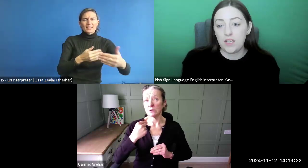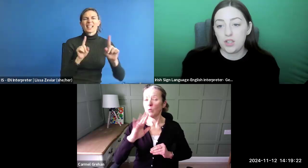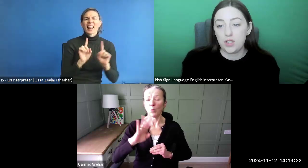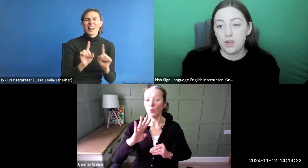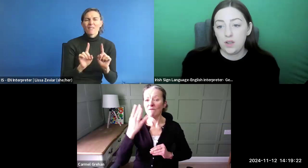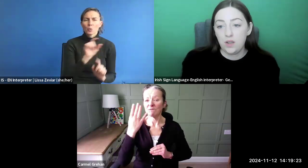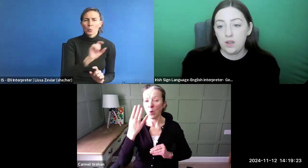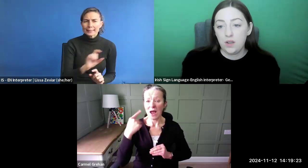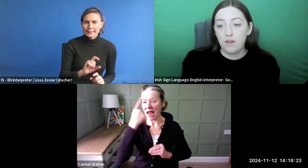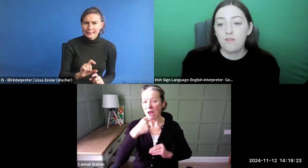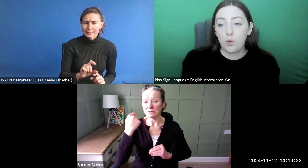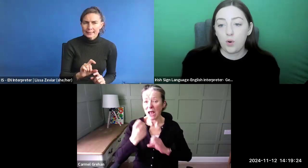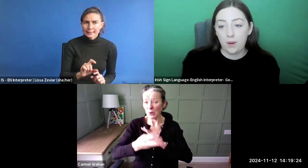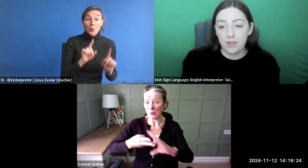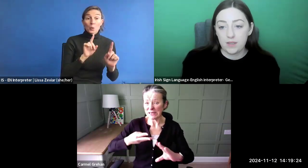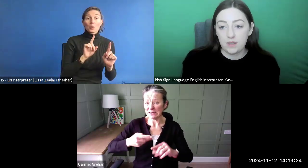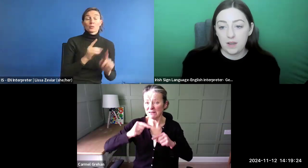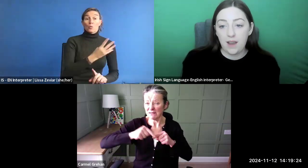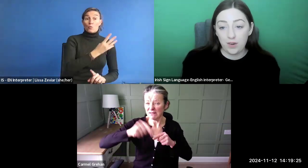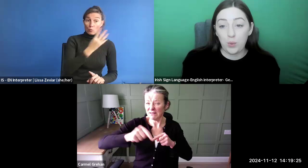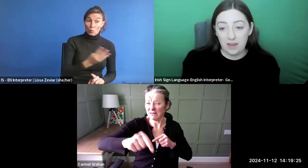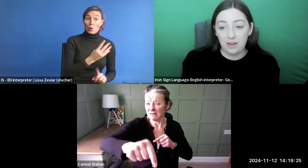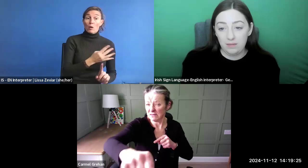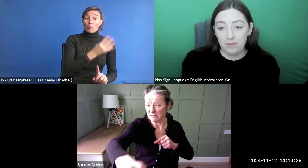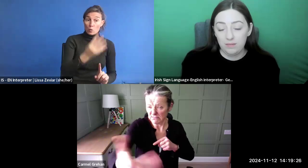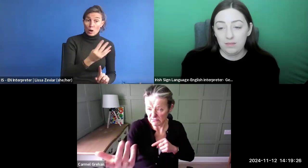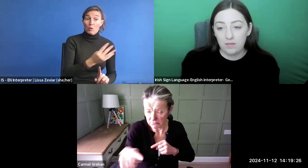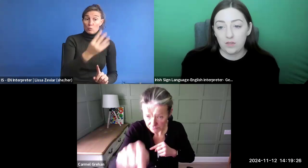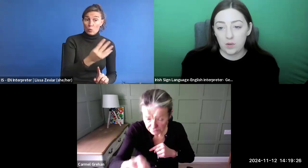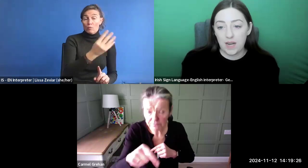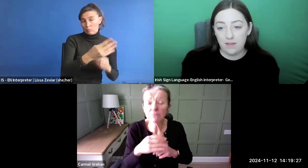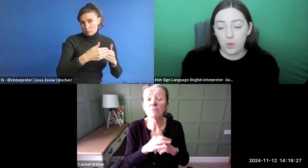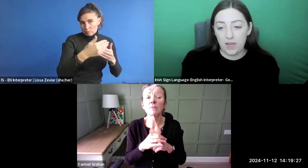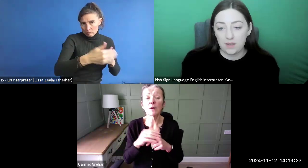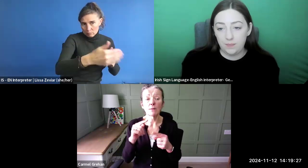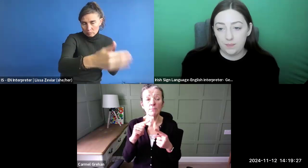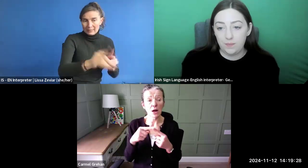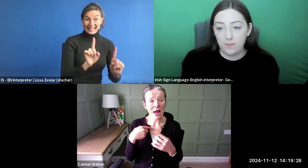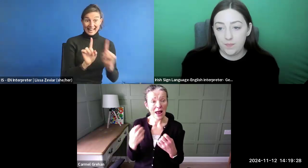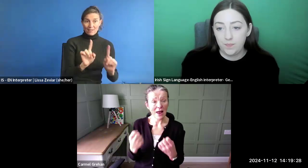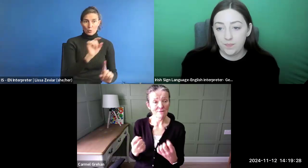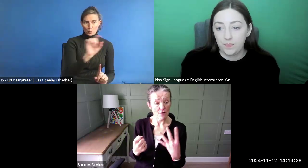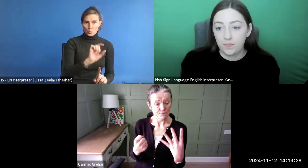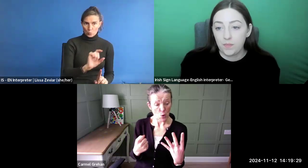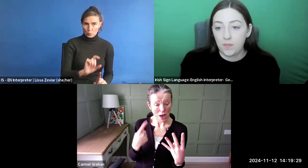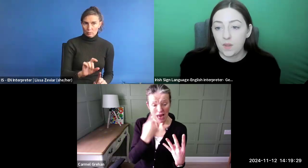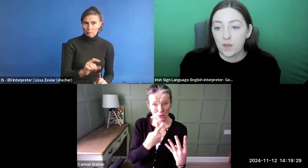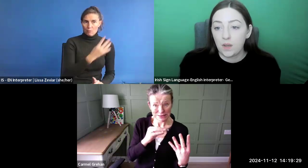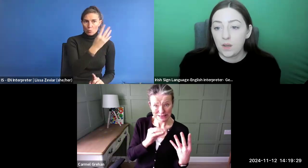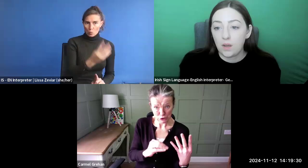would teach 4 hours every week for those 11 weeks.